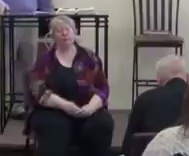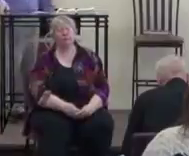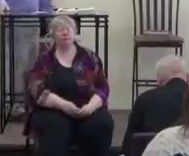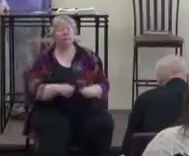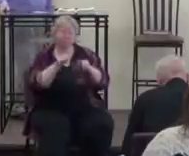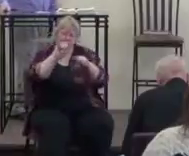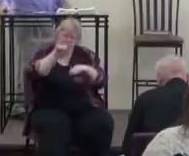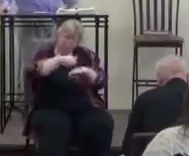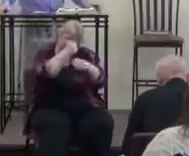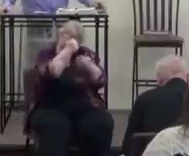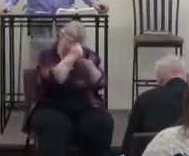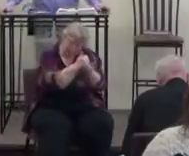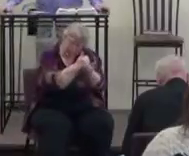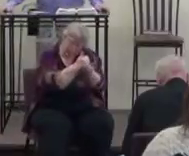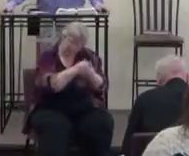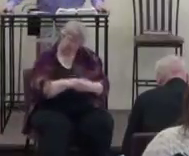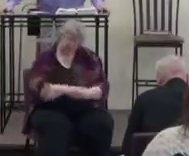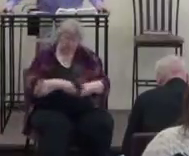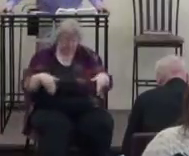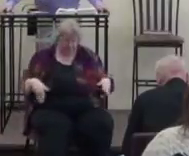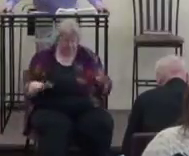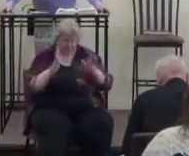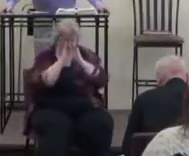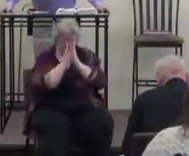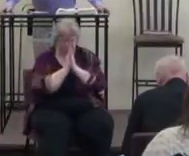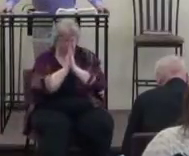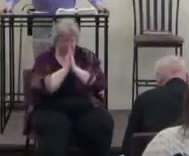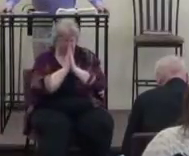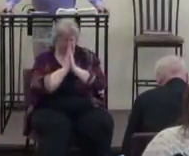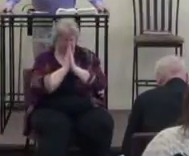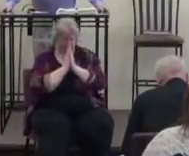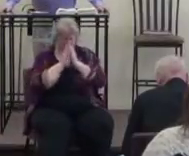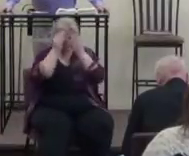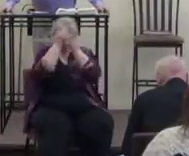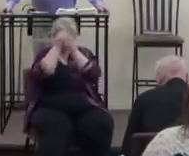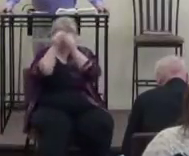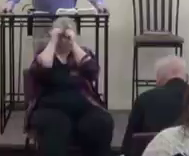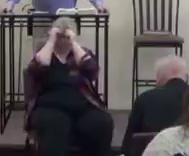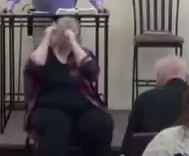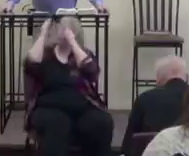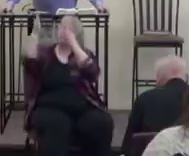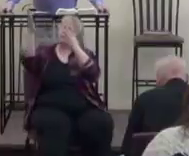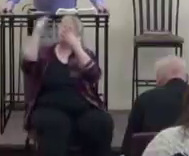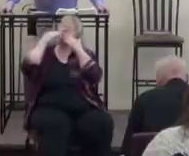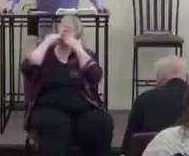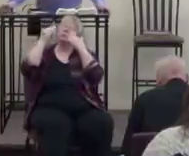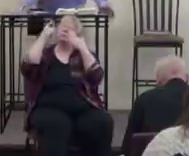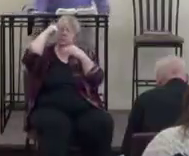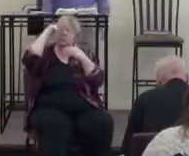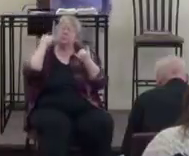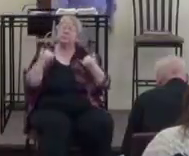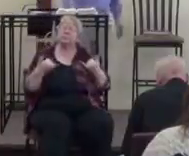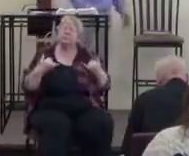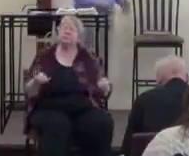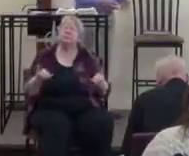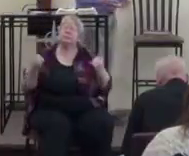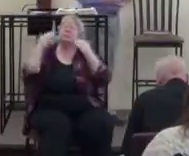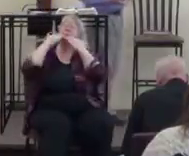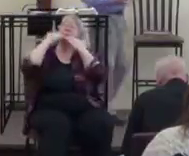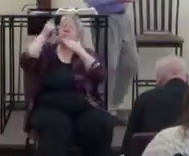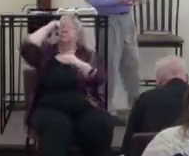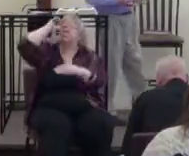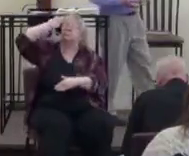Amen. Let's pray. Our Heavenly Father, we thank you for this day. We thank you for your